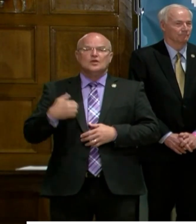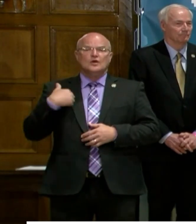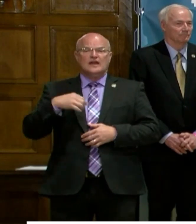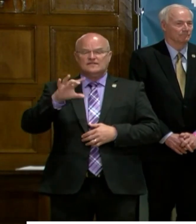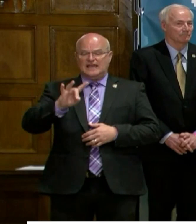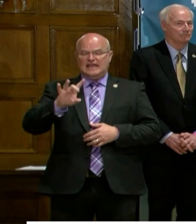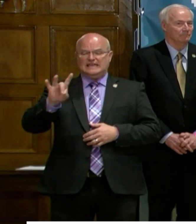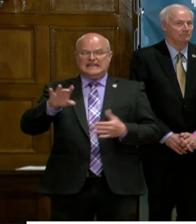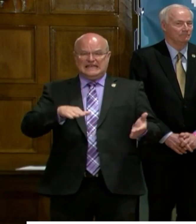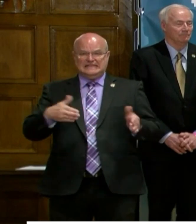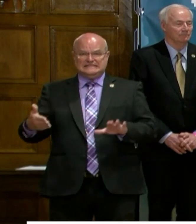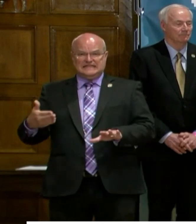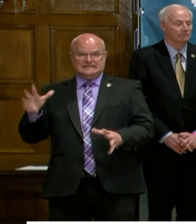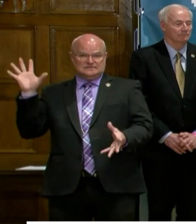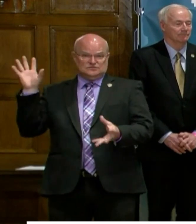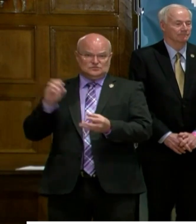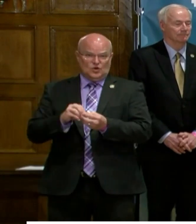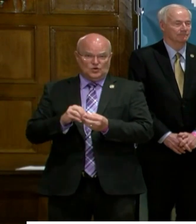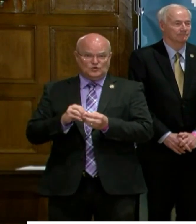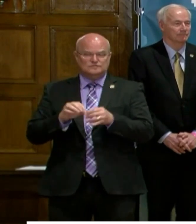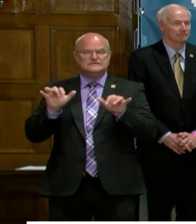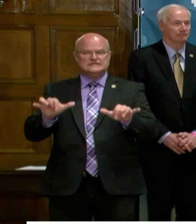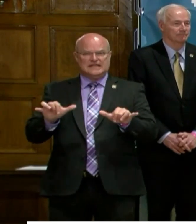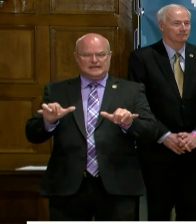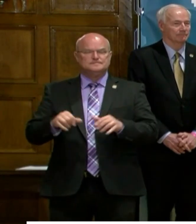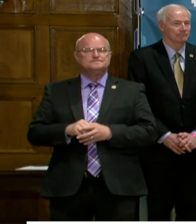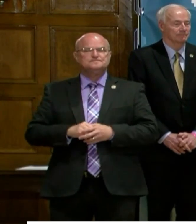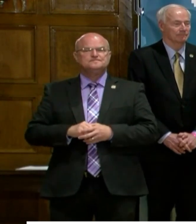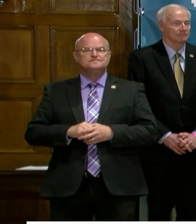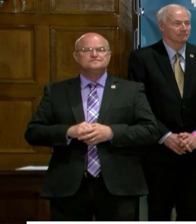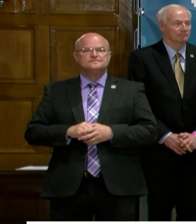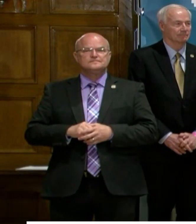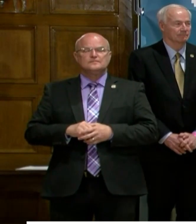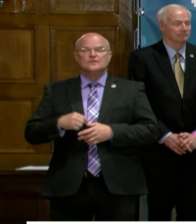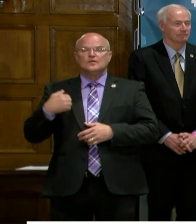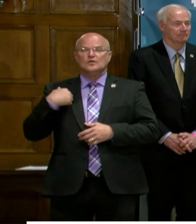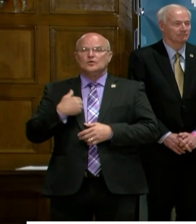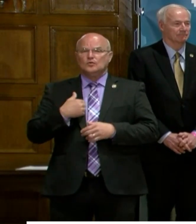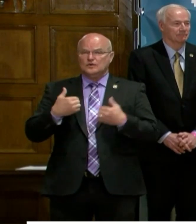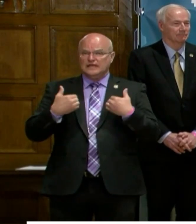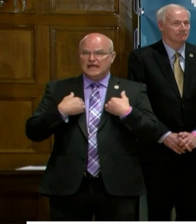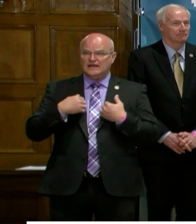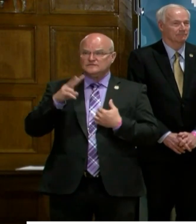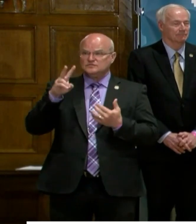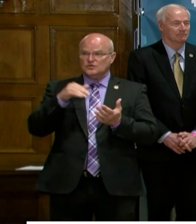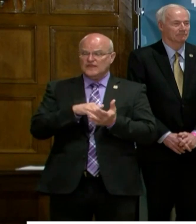have 88 deaths total, which is no change from yesterday. We have